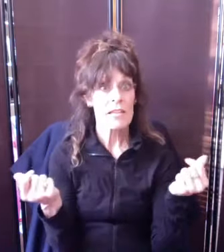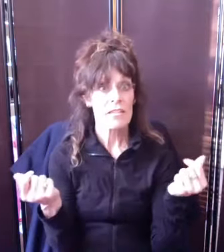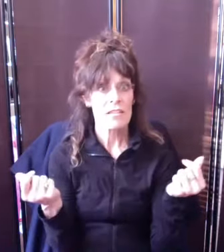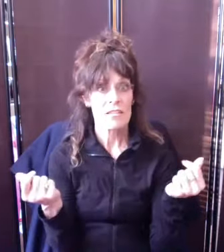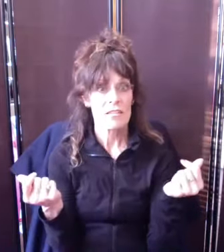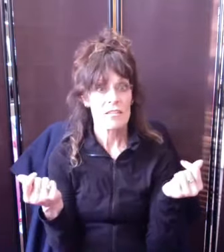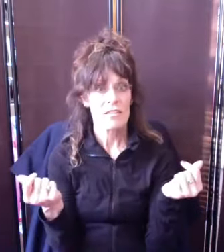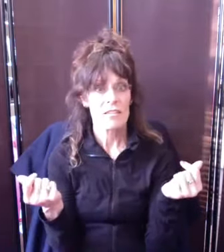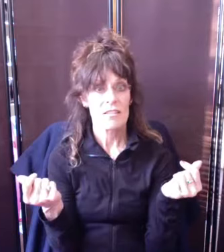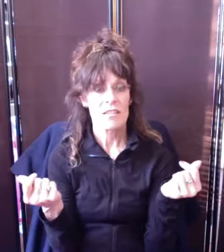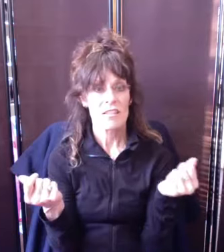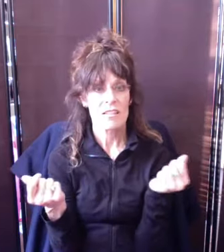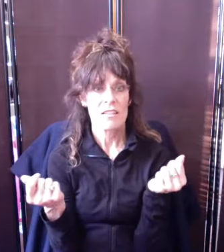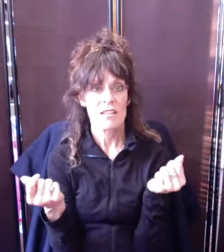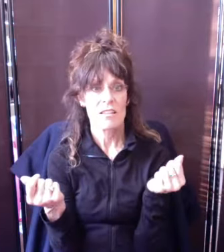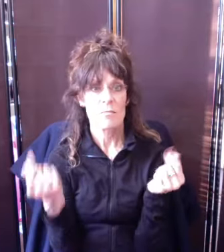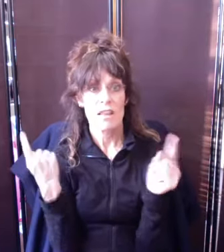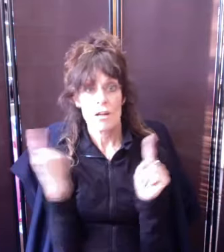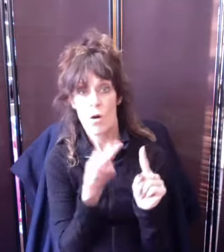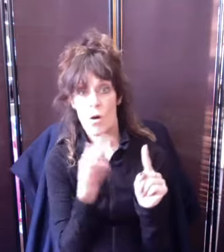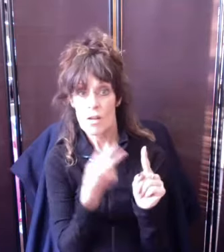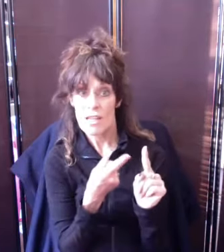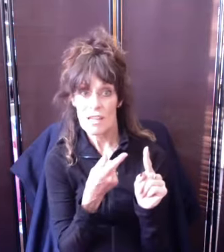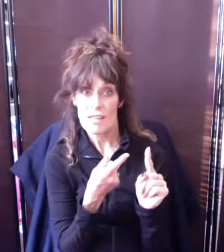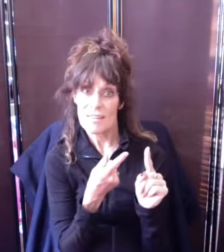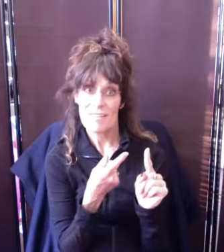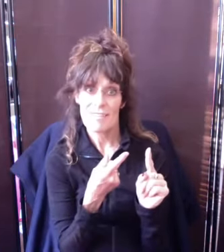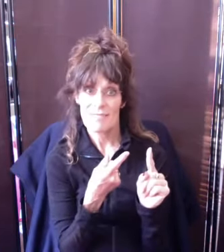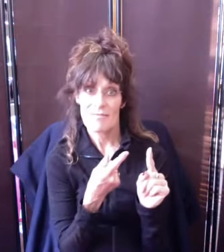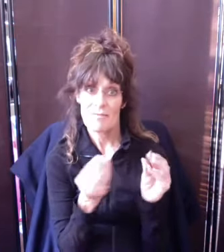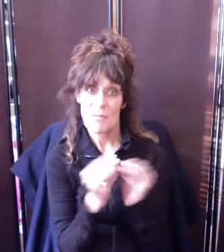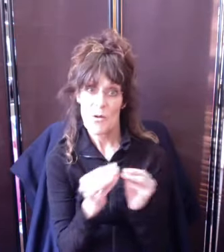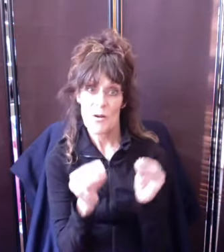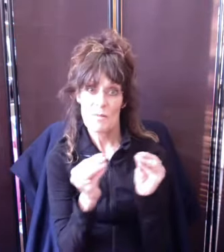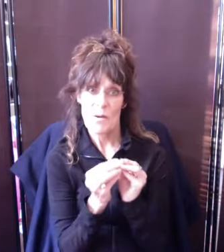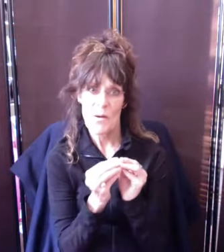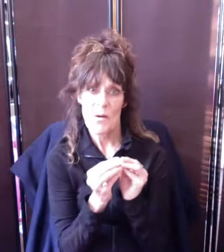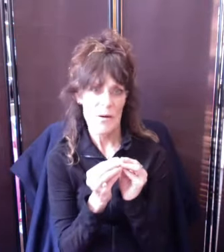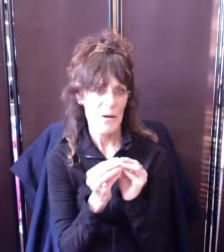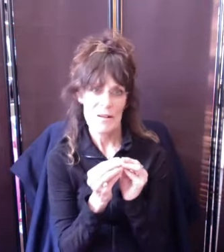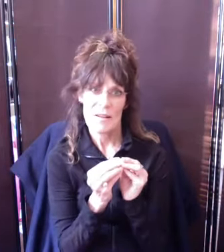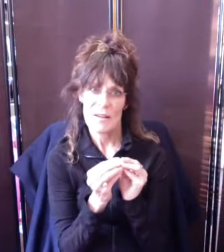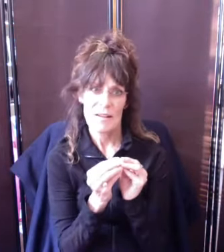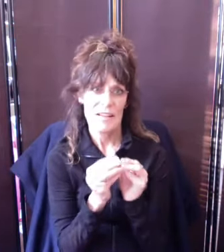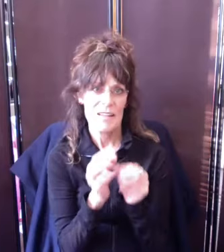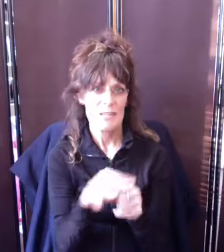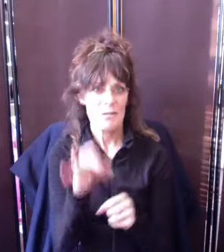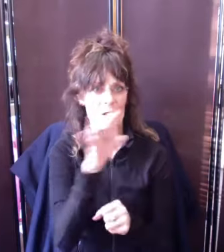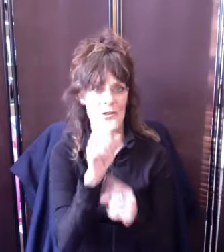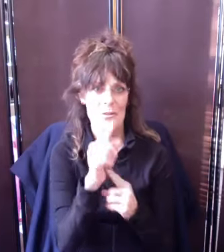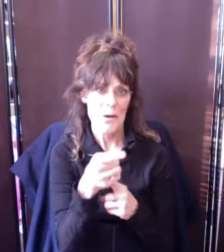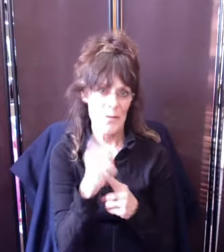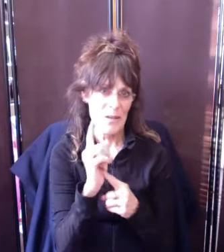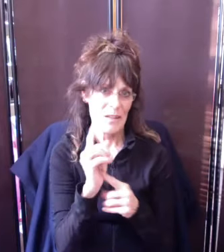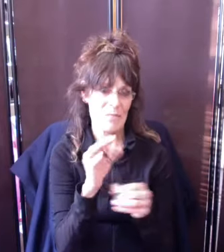what the goal is to stick to get more and more of that pie chart every day as a spiritual woman, more and more to get unaffected